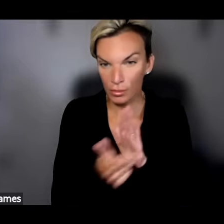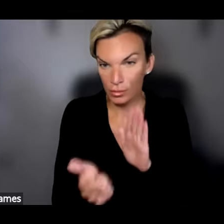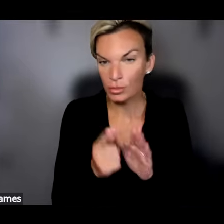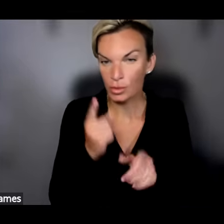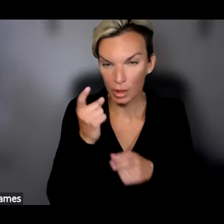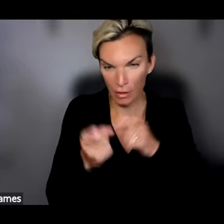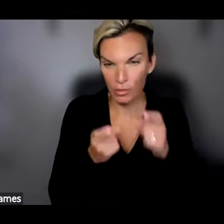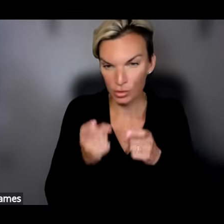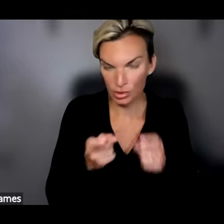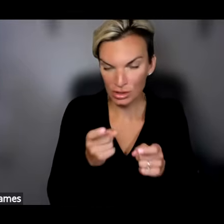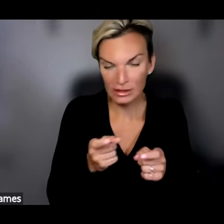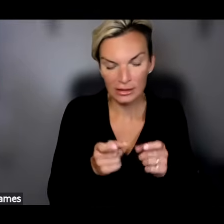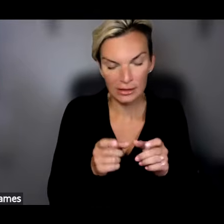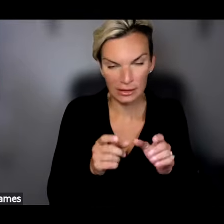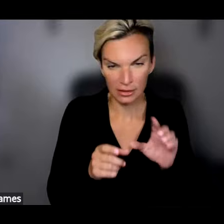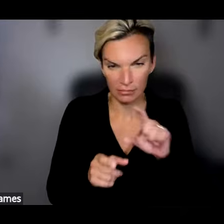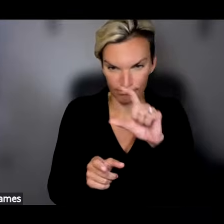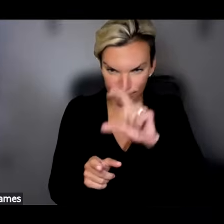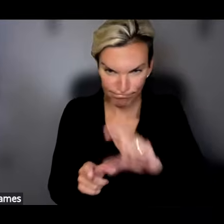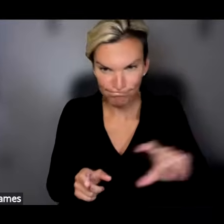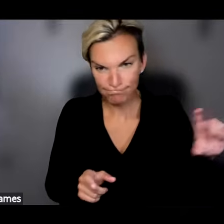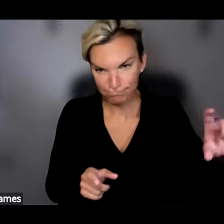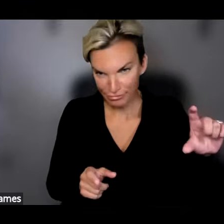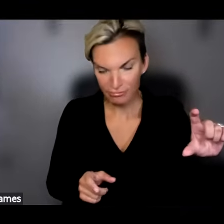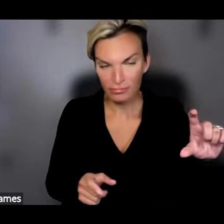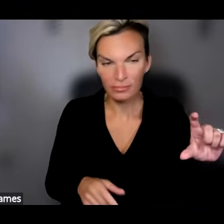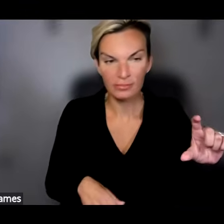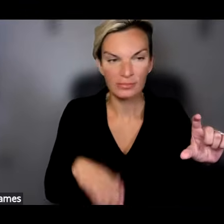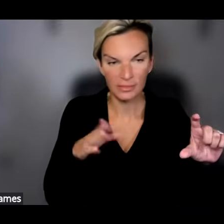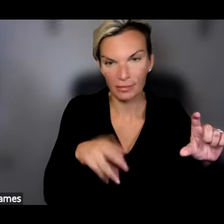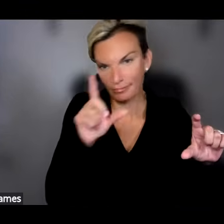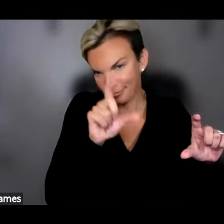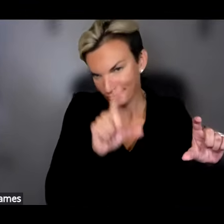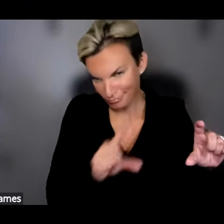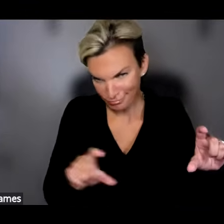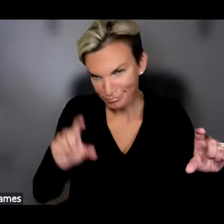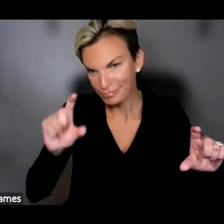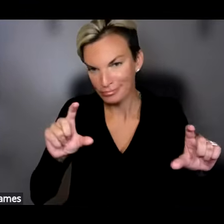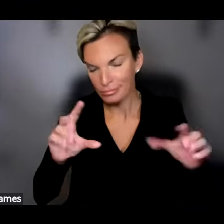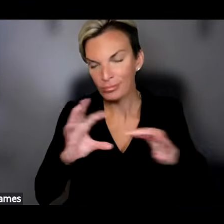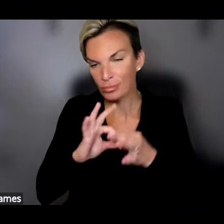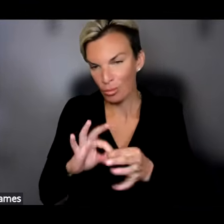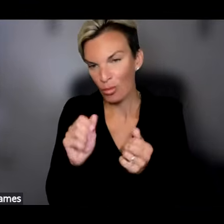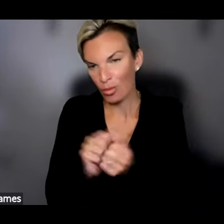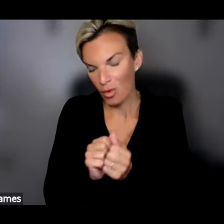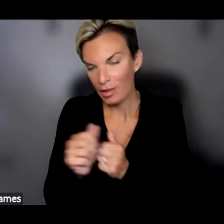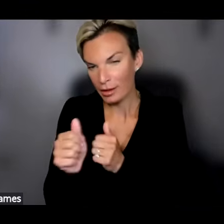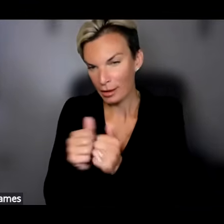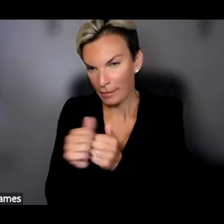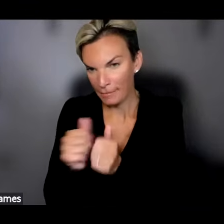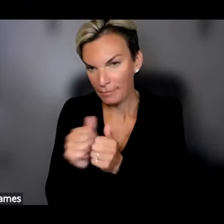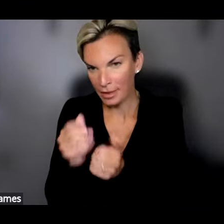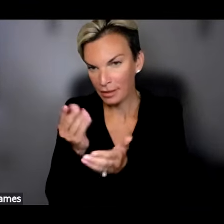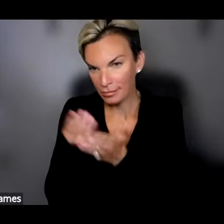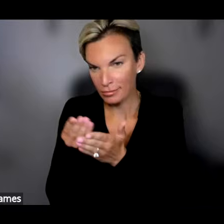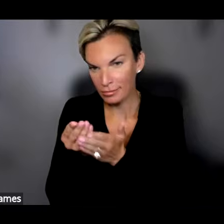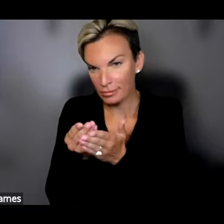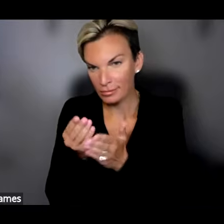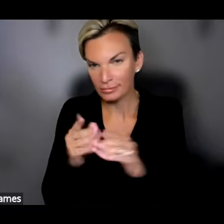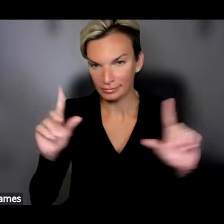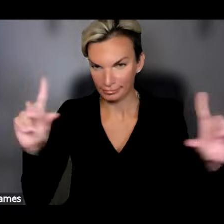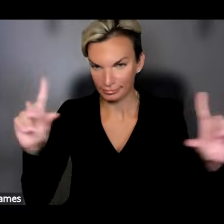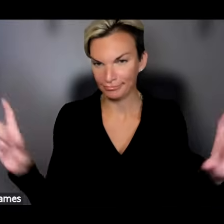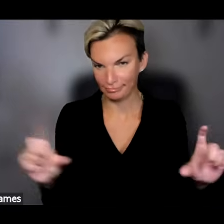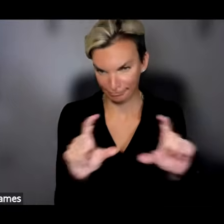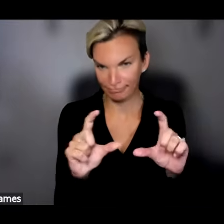part, and then having the other parts that are more the campaign finance regulatory aspects to have them next to each other. That was